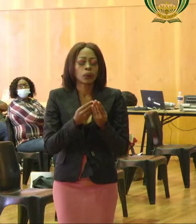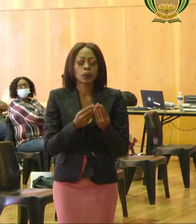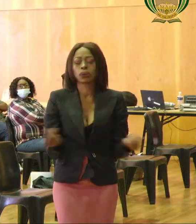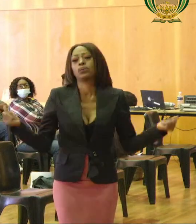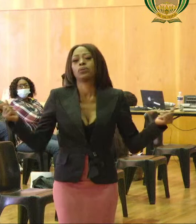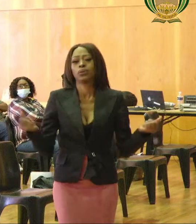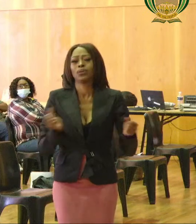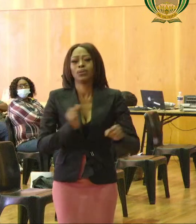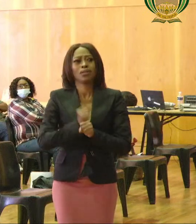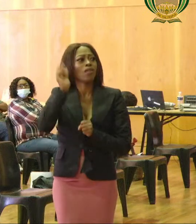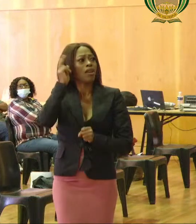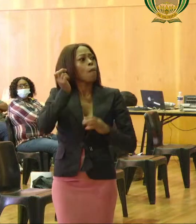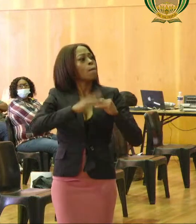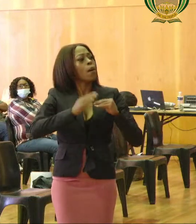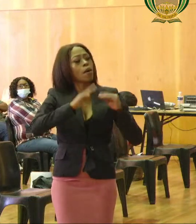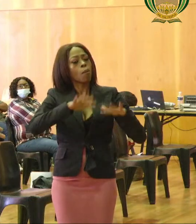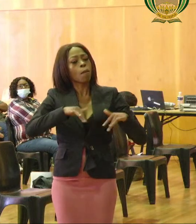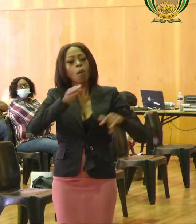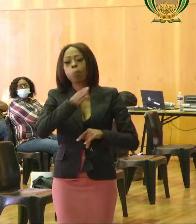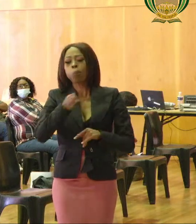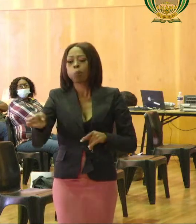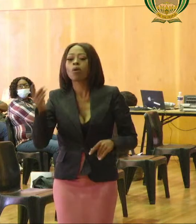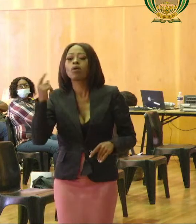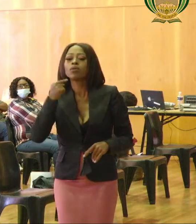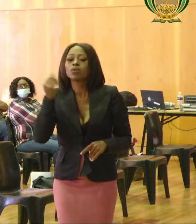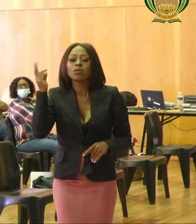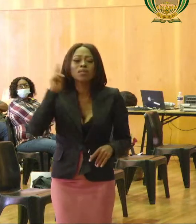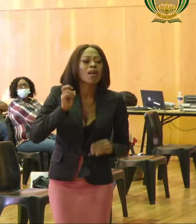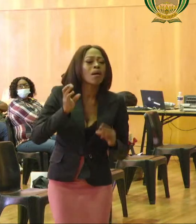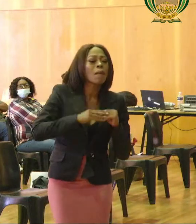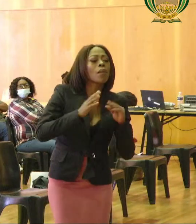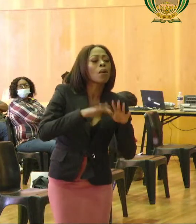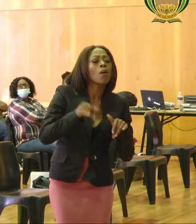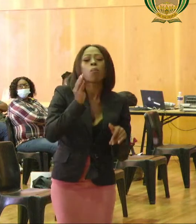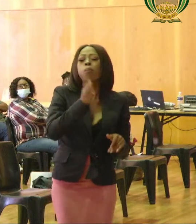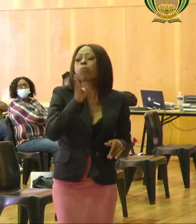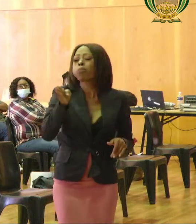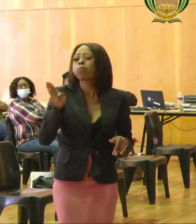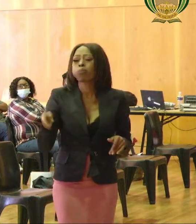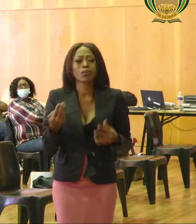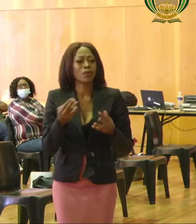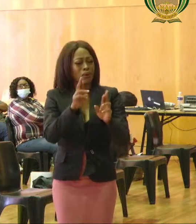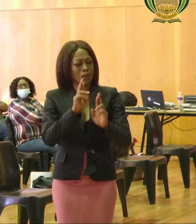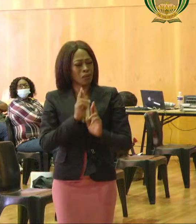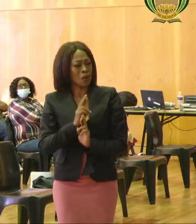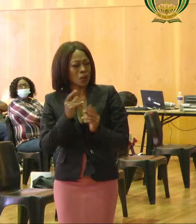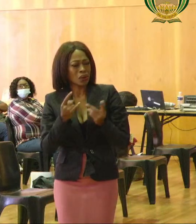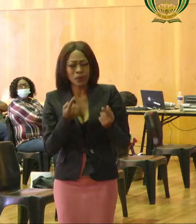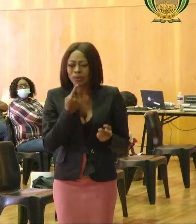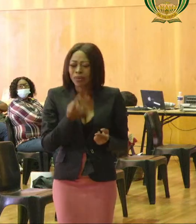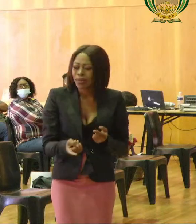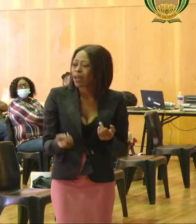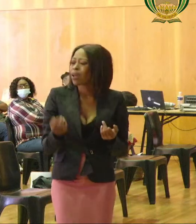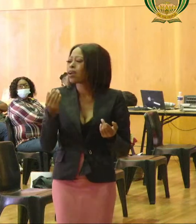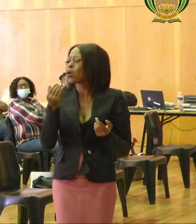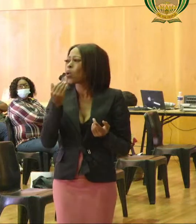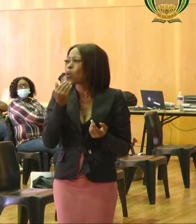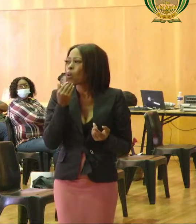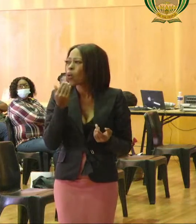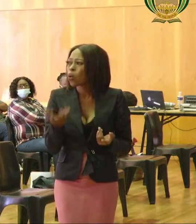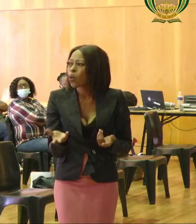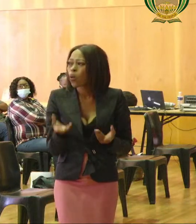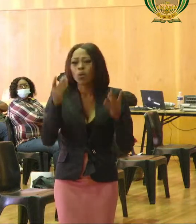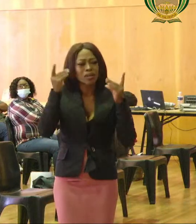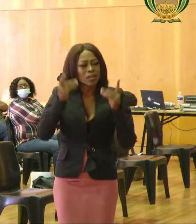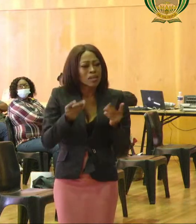kuthiwa nali ilungu lasepalamente. Uva nje kuthiwa nangamalungu asepalamente awuvi nereport ke kuthiwa kuzwa kuni bantu kuzothathwa